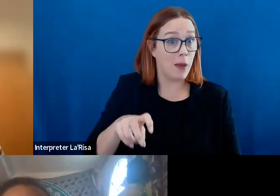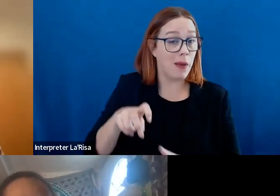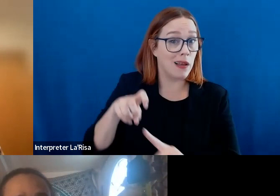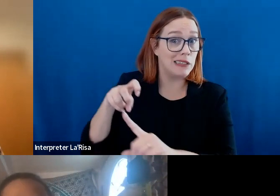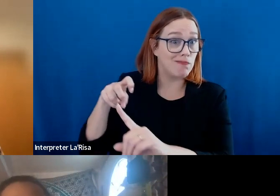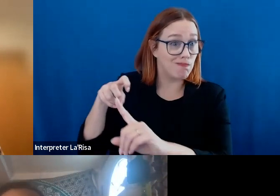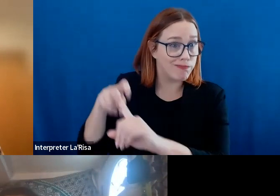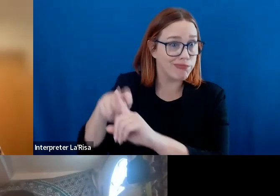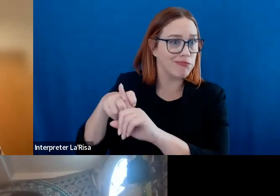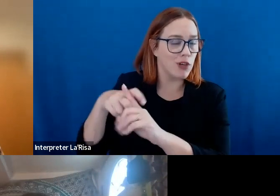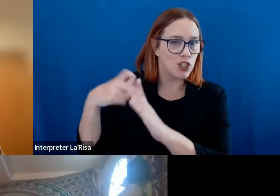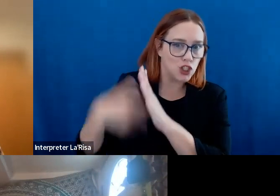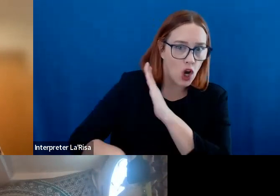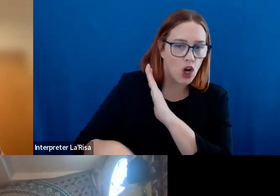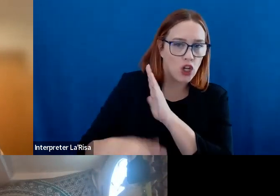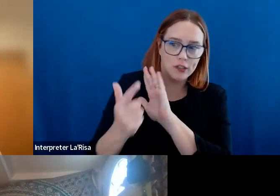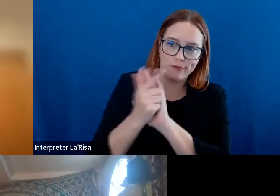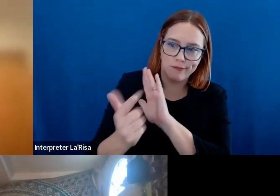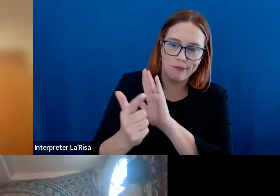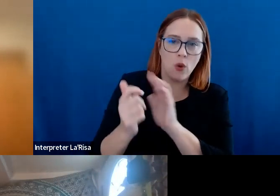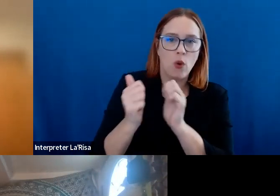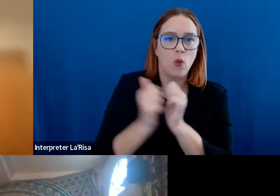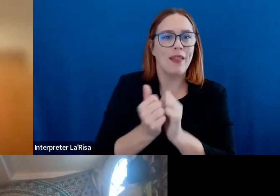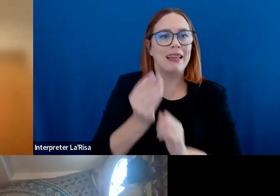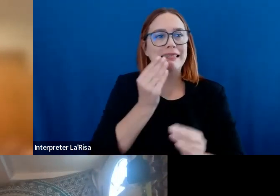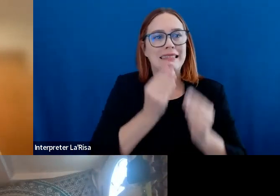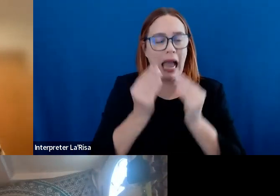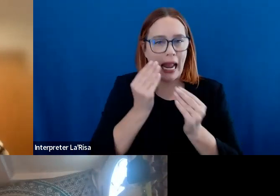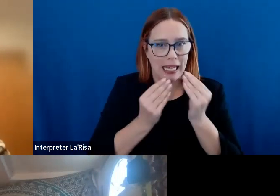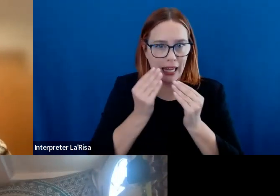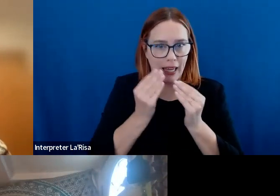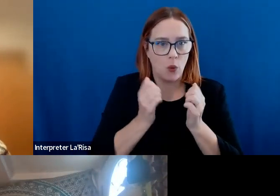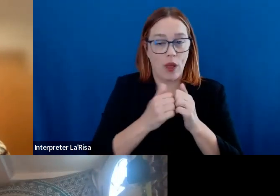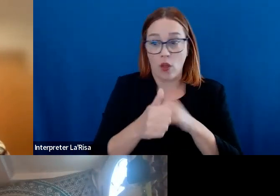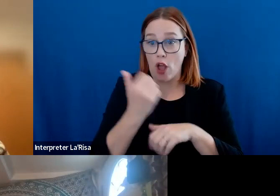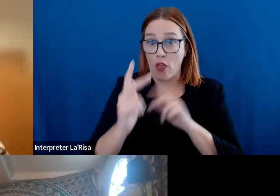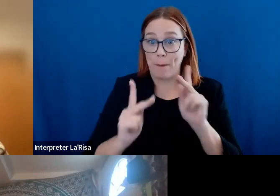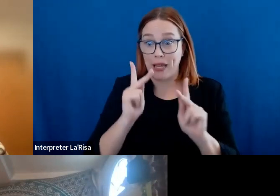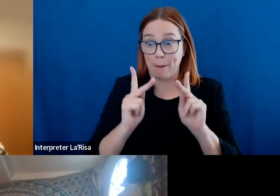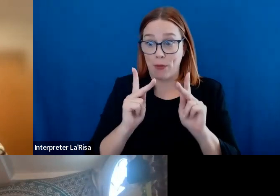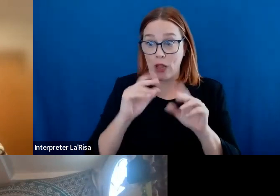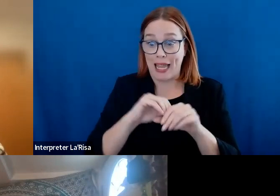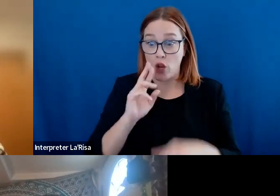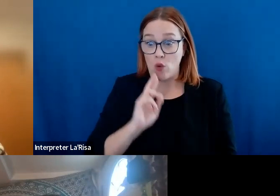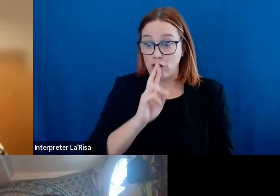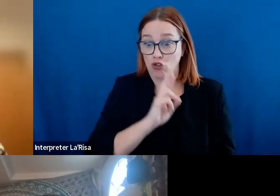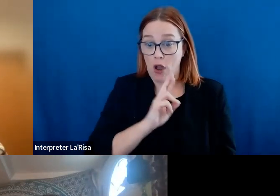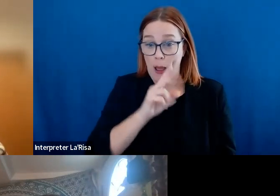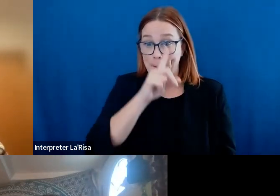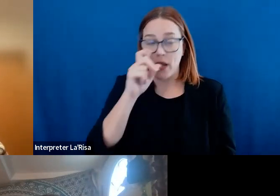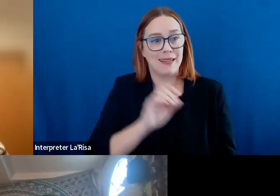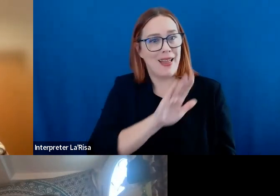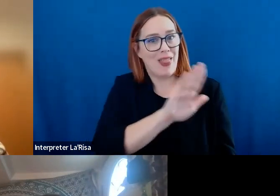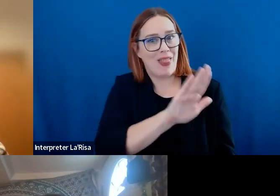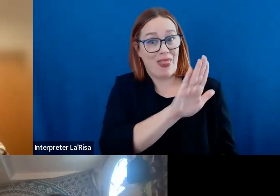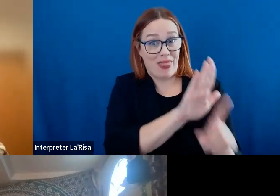restaurant because their disability made uncomfortable the other patrons